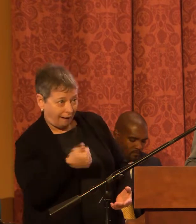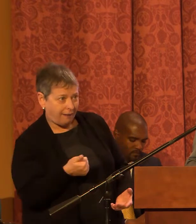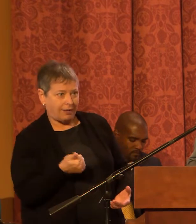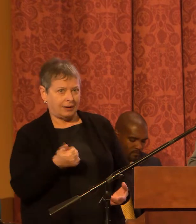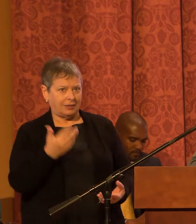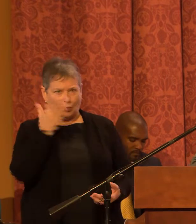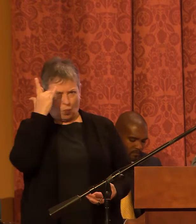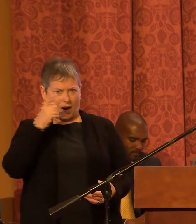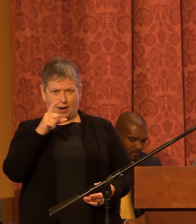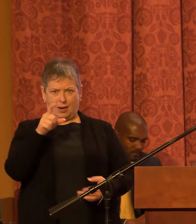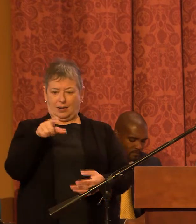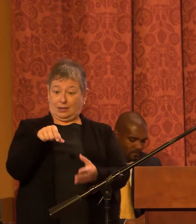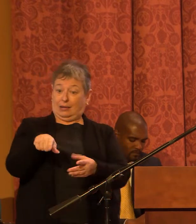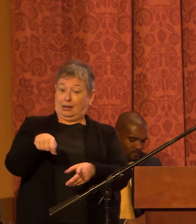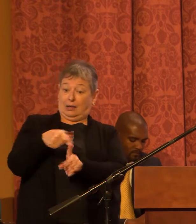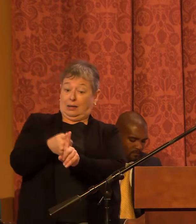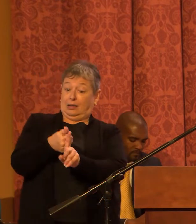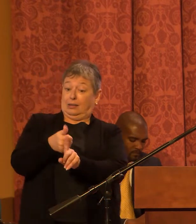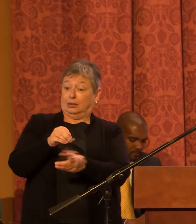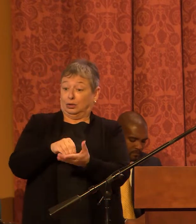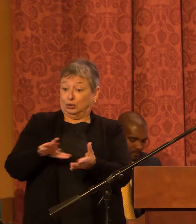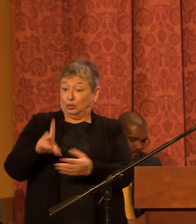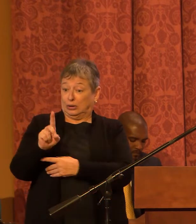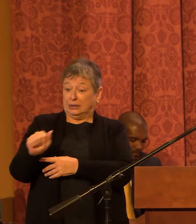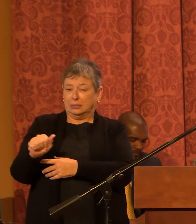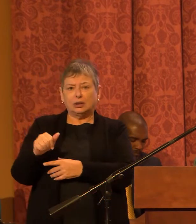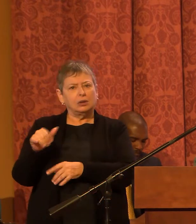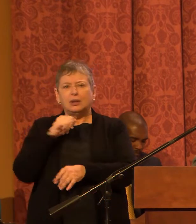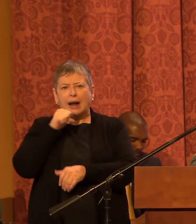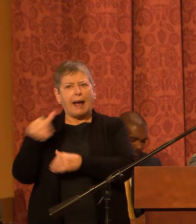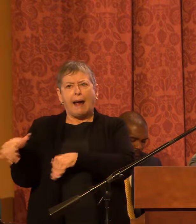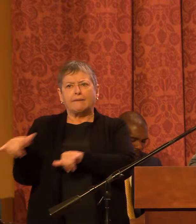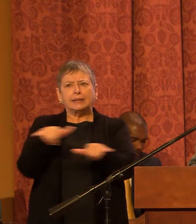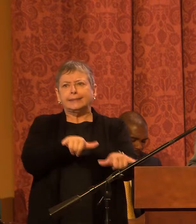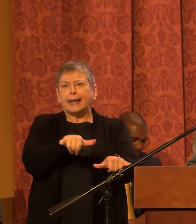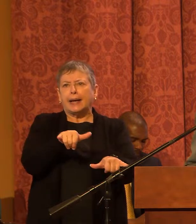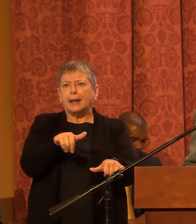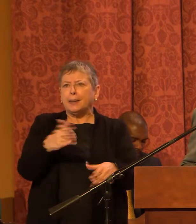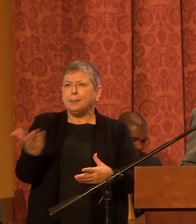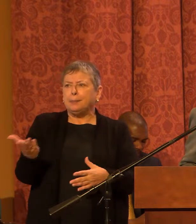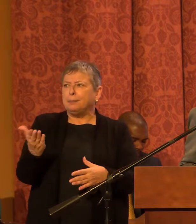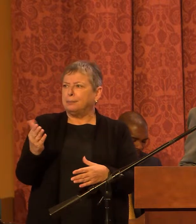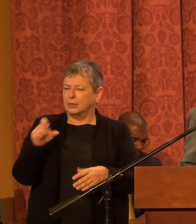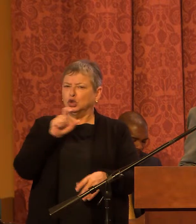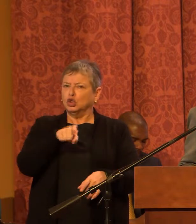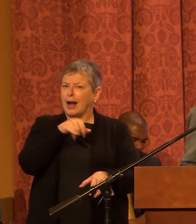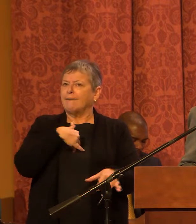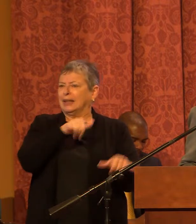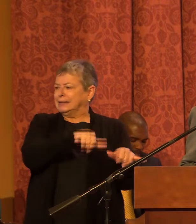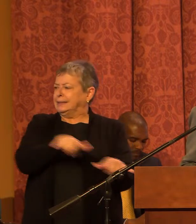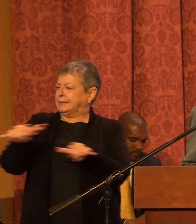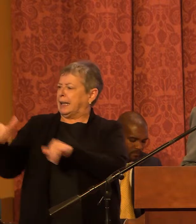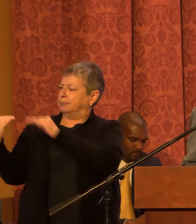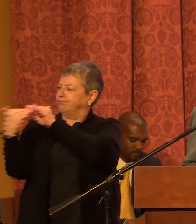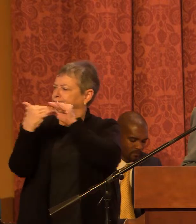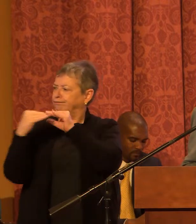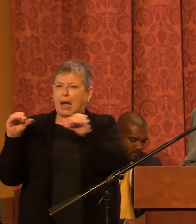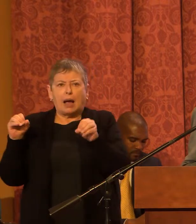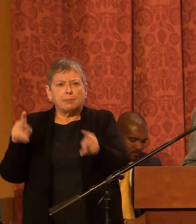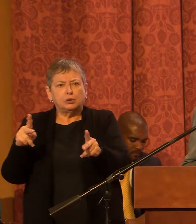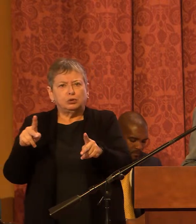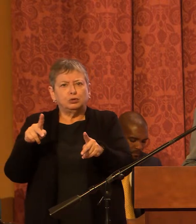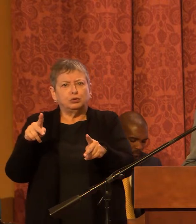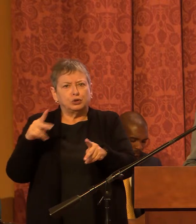Why shouldn't our students with disabilities have the same opportunities as every other student in our state to receive a post-secondary